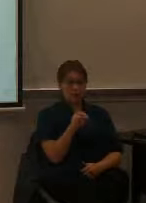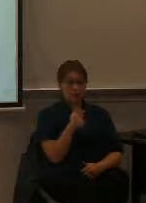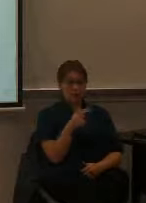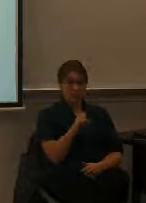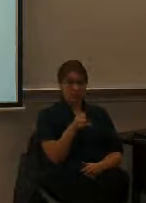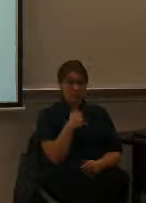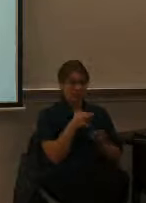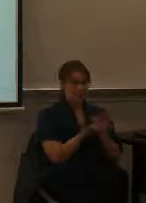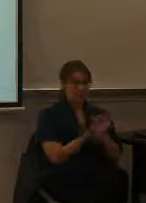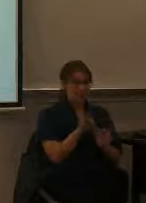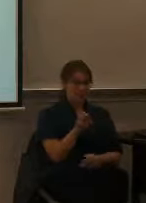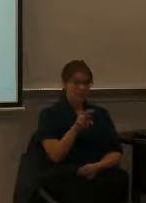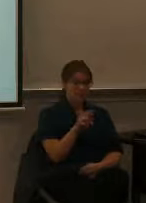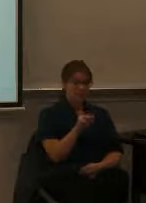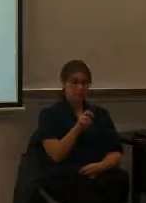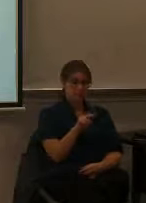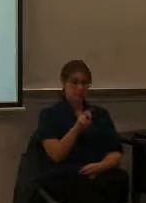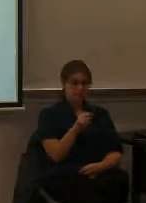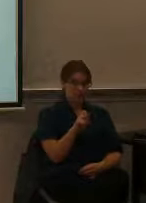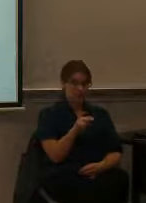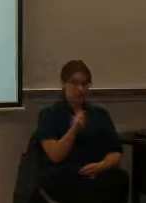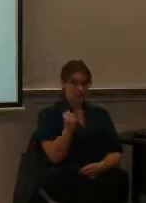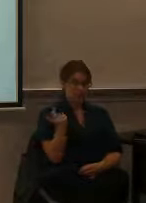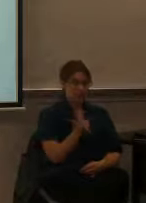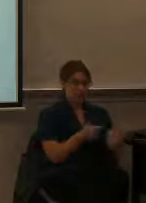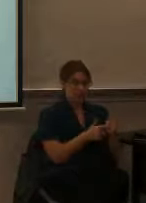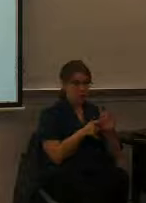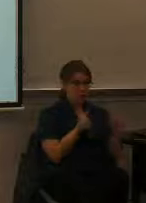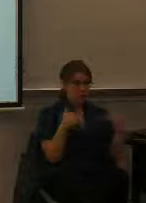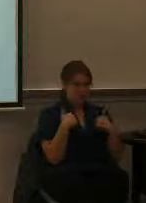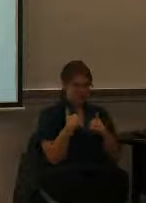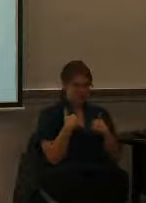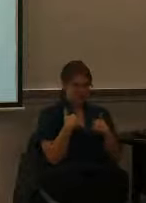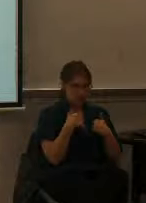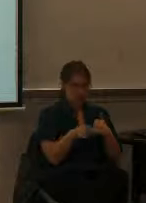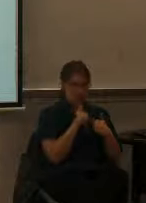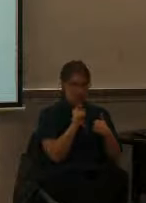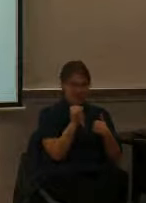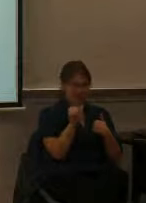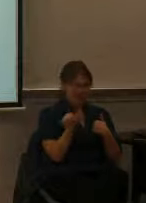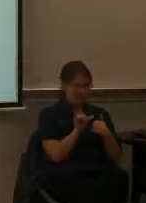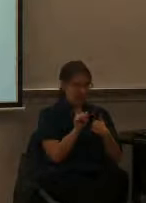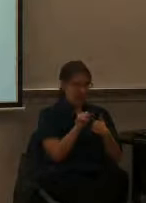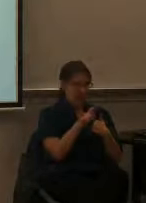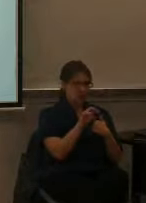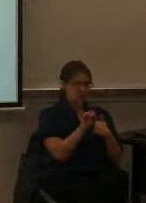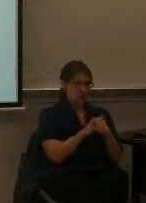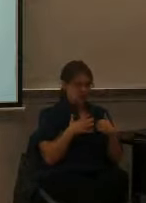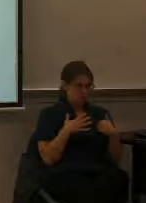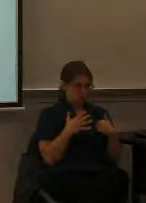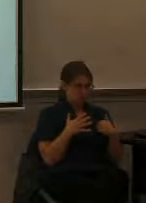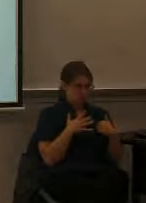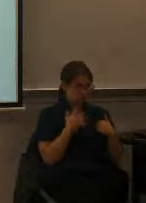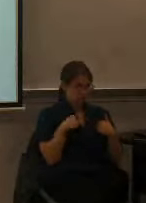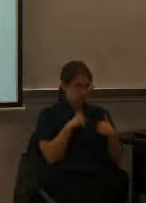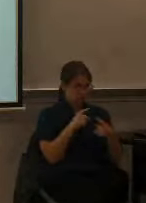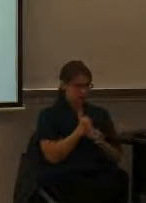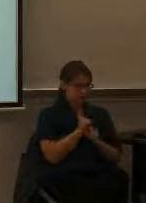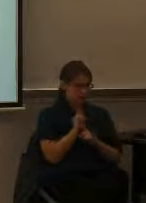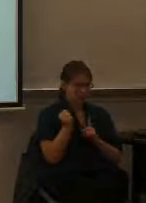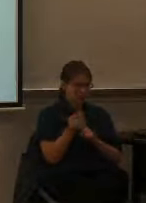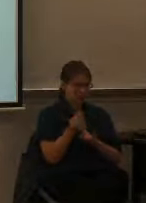these simple fermentations. All these require different species. So this is not like aerobic respiration, where we get a